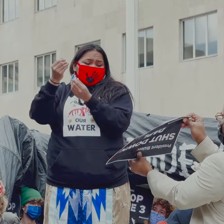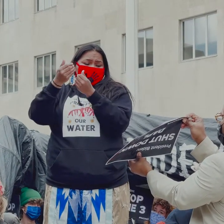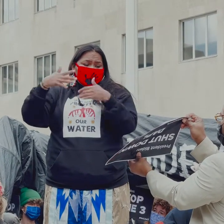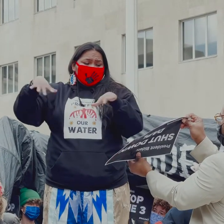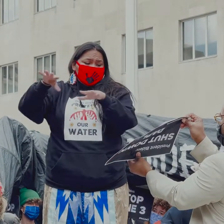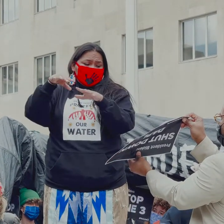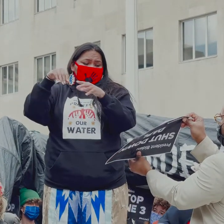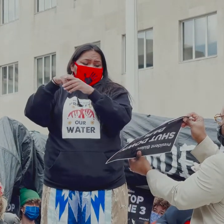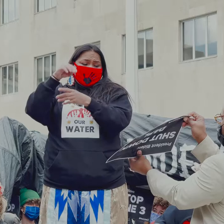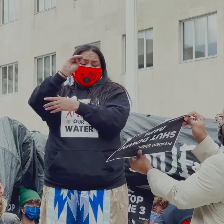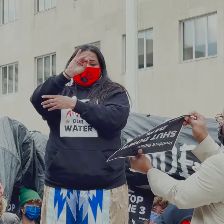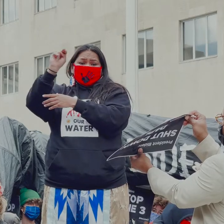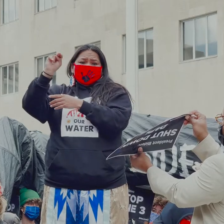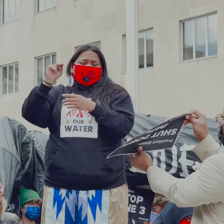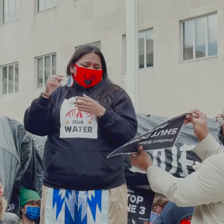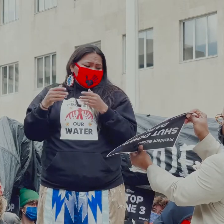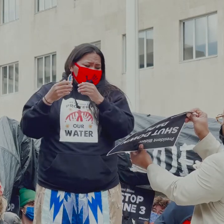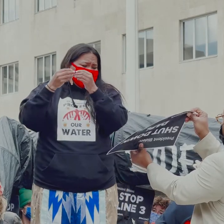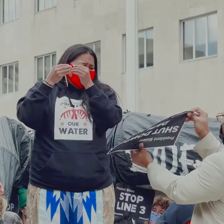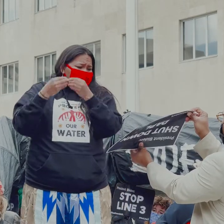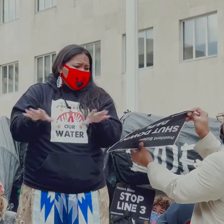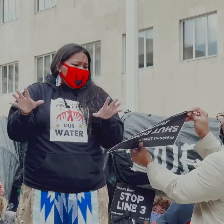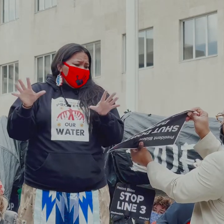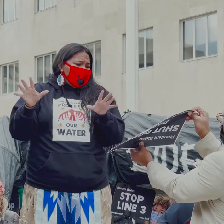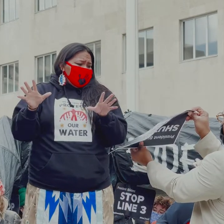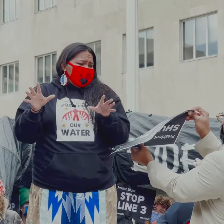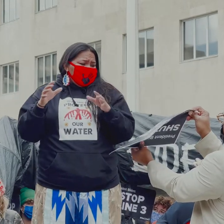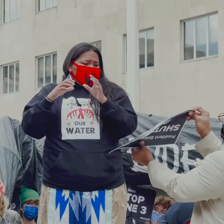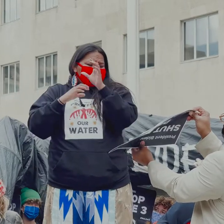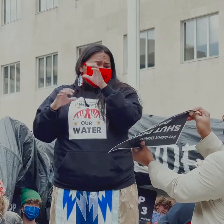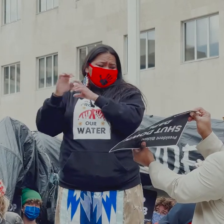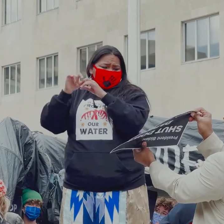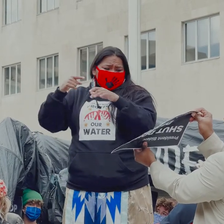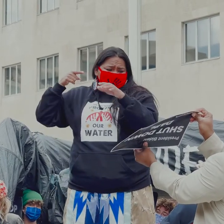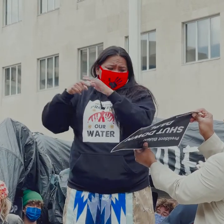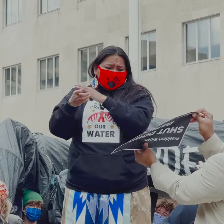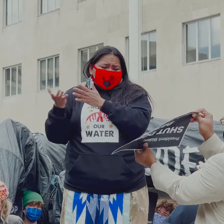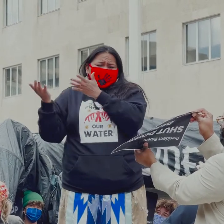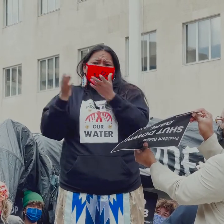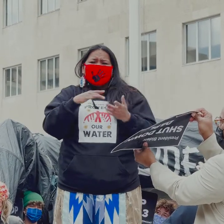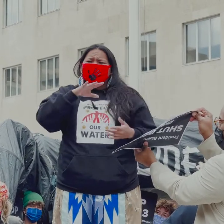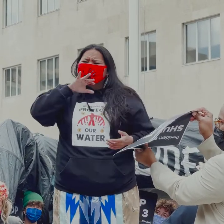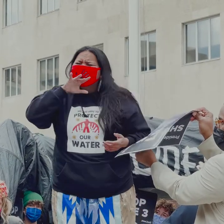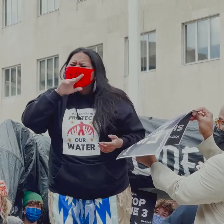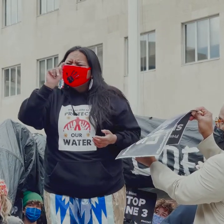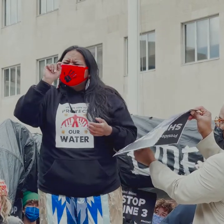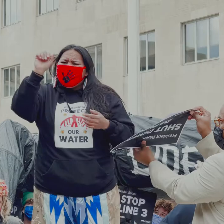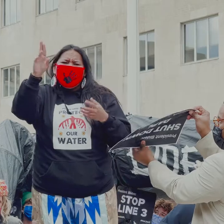The children and women that live on the Standing Rock Reservation and the Cheyenne River, Sioux River,